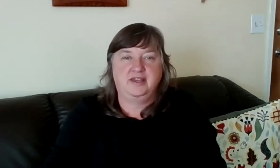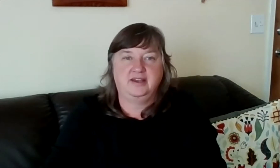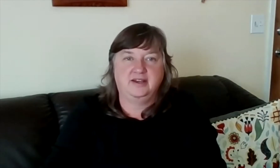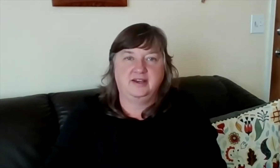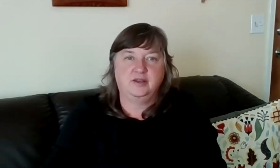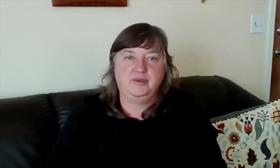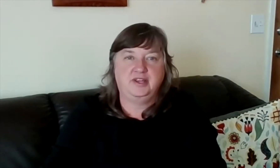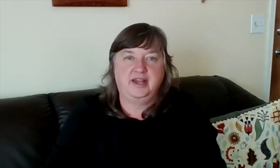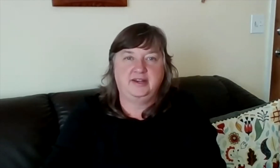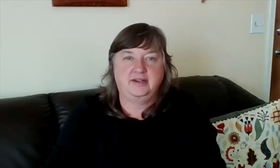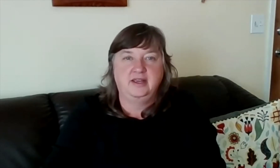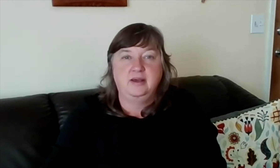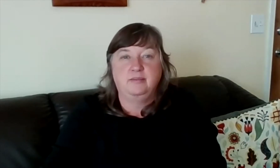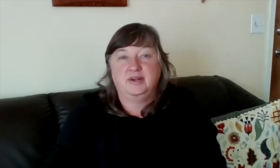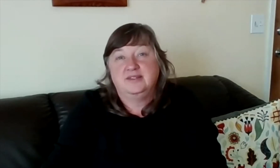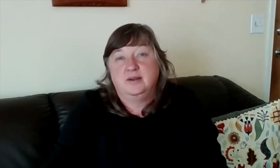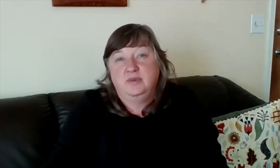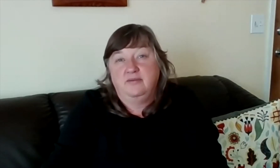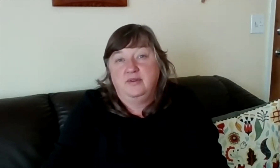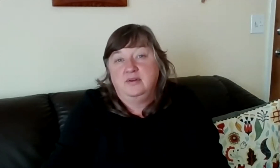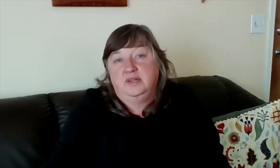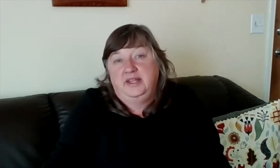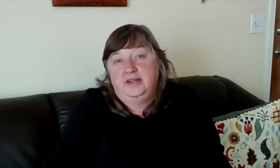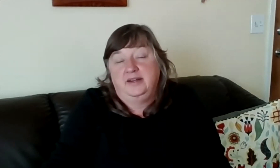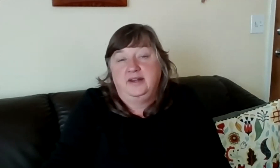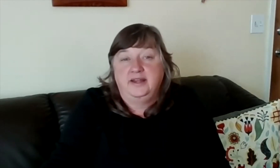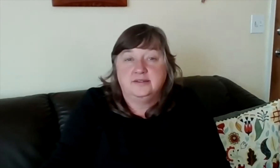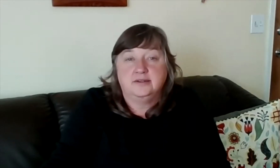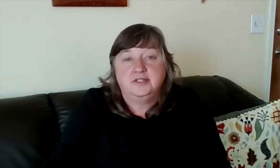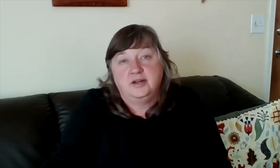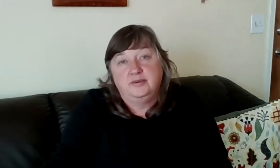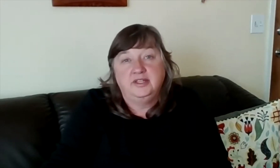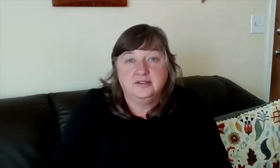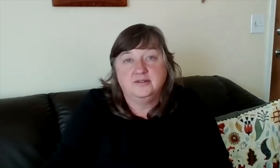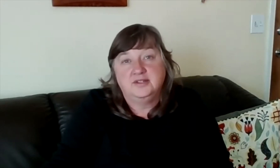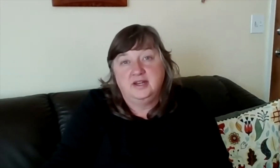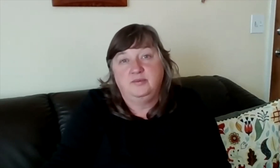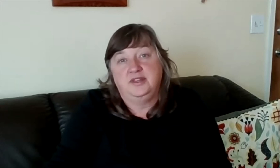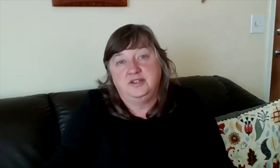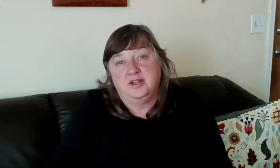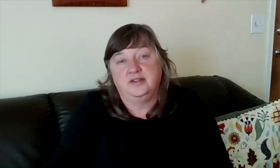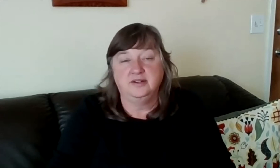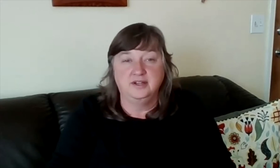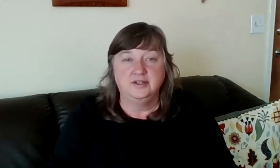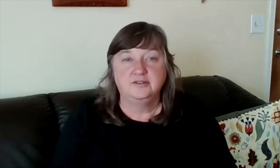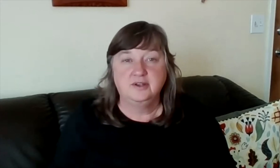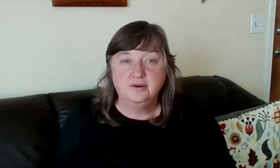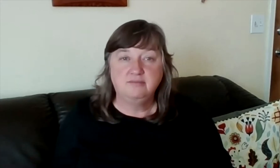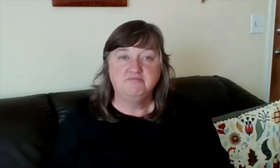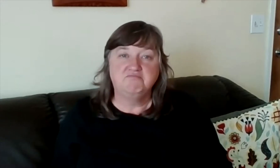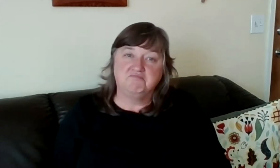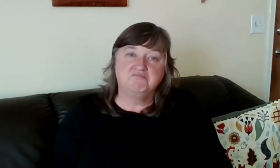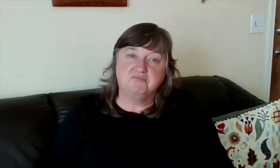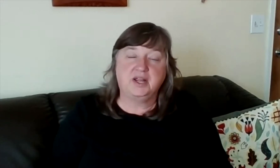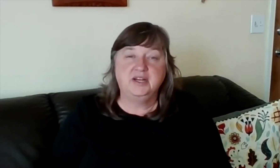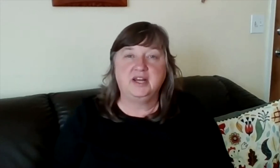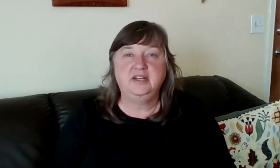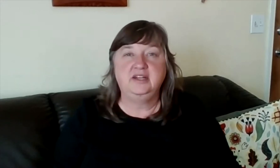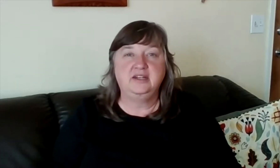being communicated. But on some level, clean and nice are generally associated with each other. So probably not